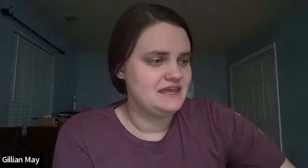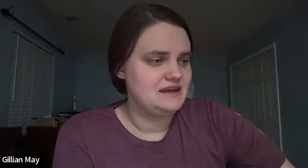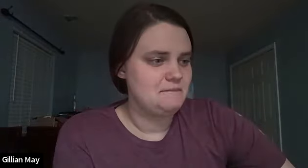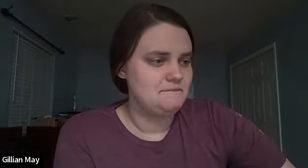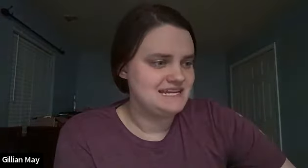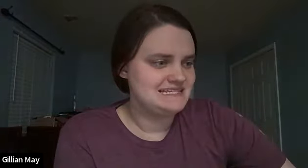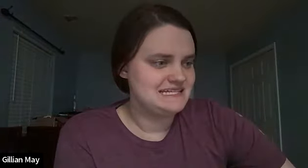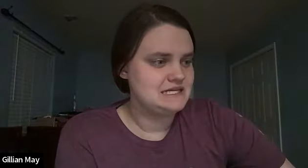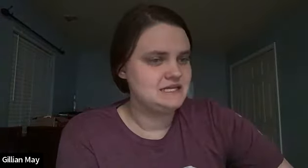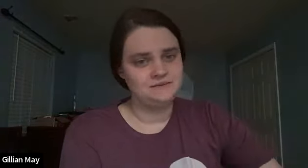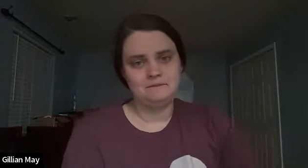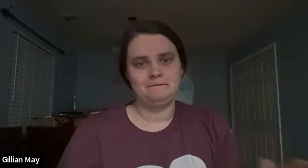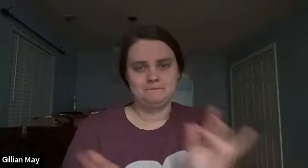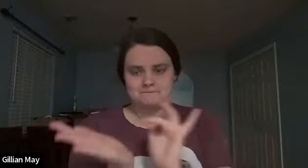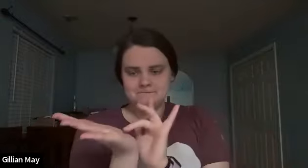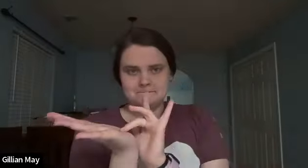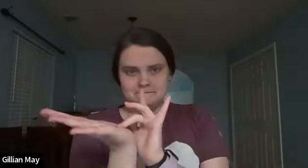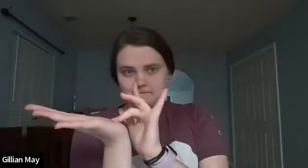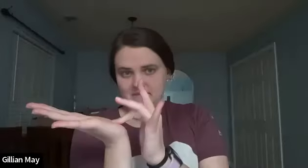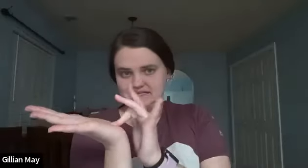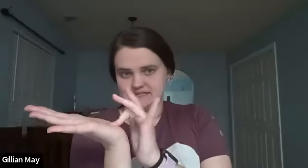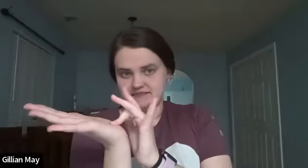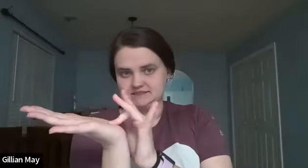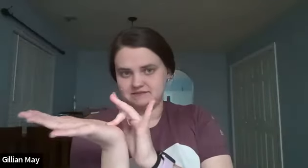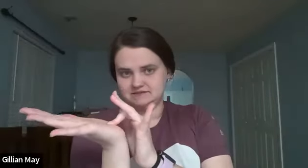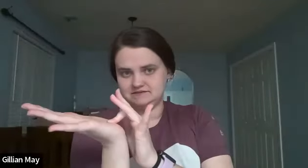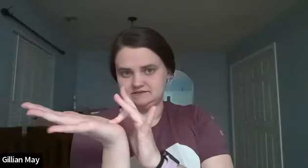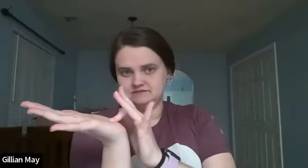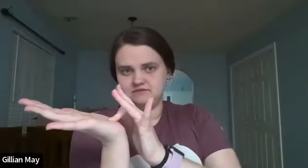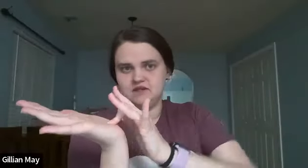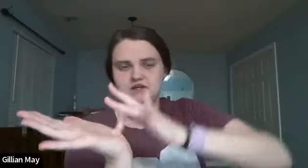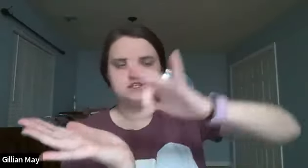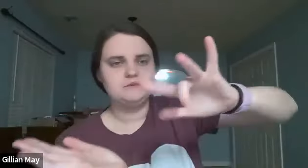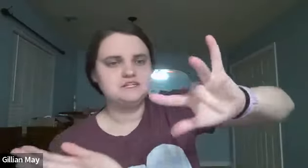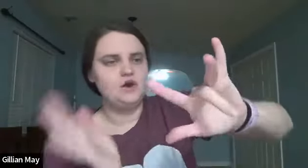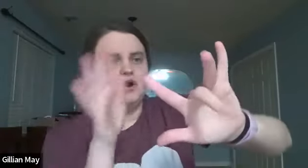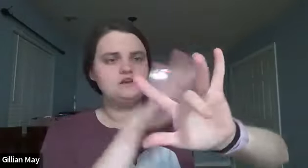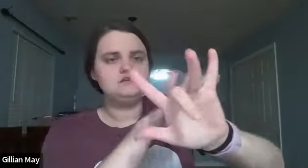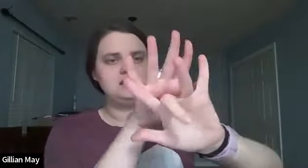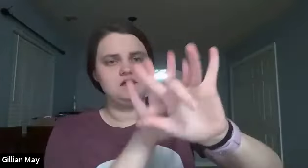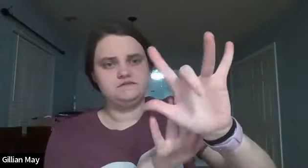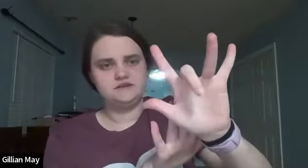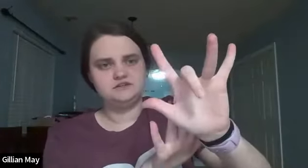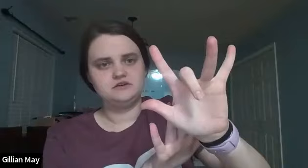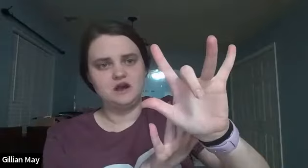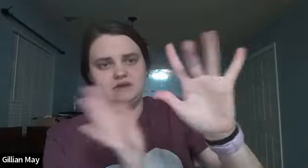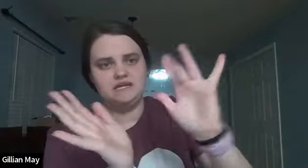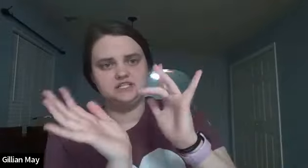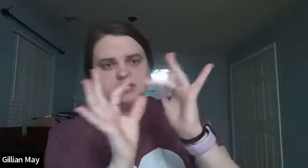Then medicine. Medicine. So you want to make sure all your like other fingers are up and it's just